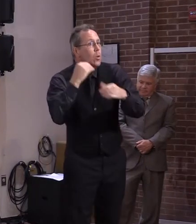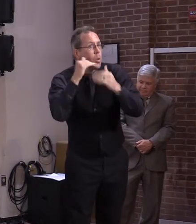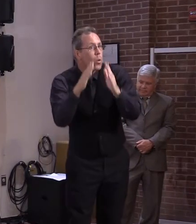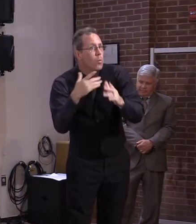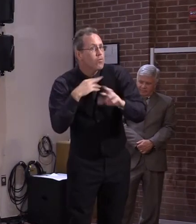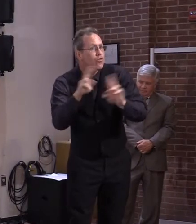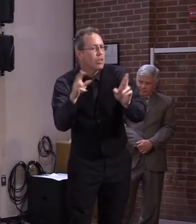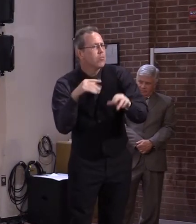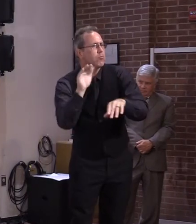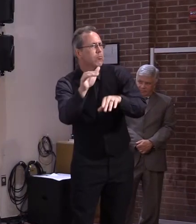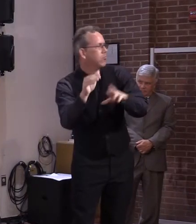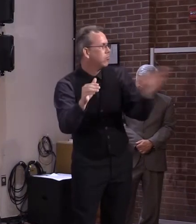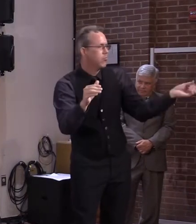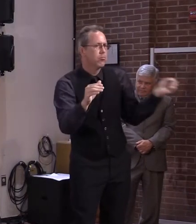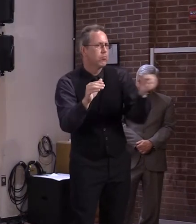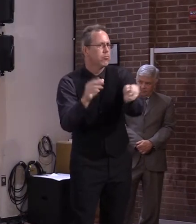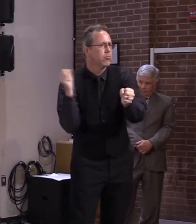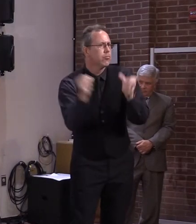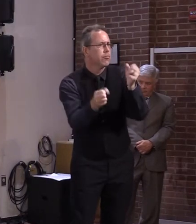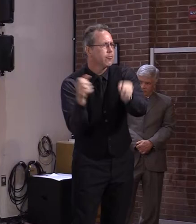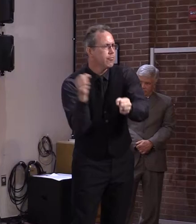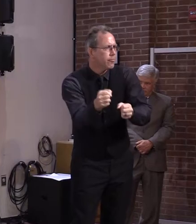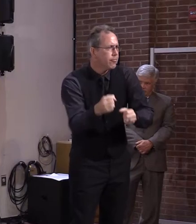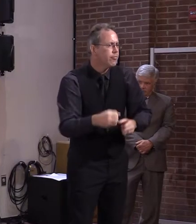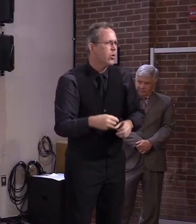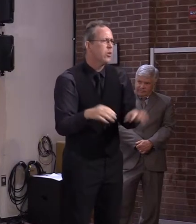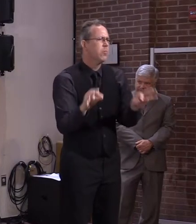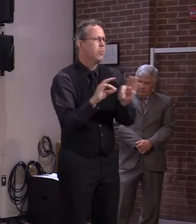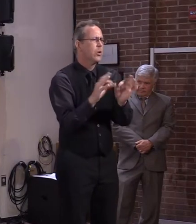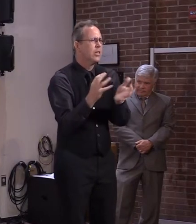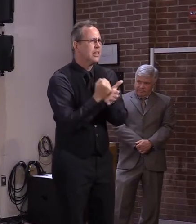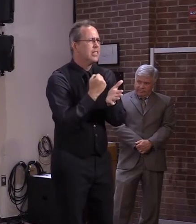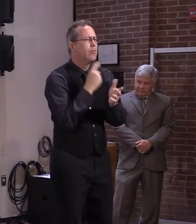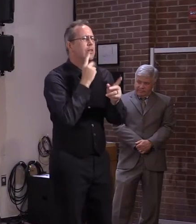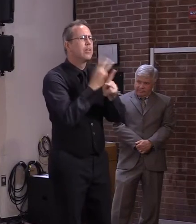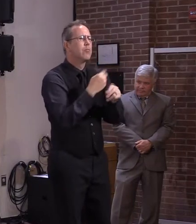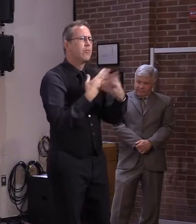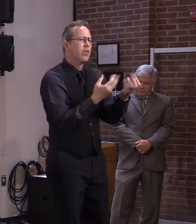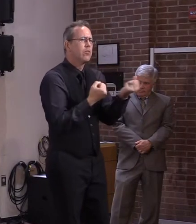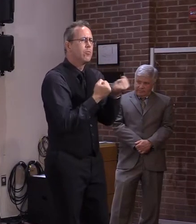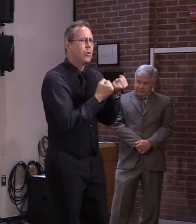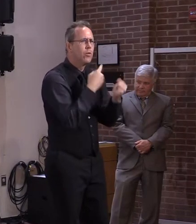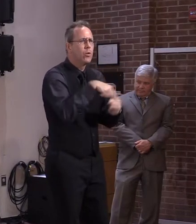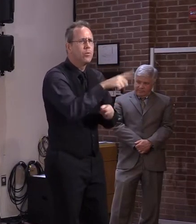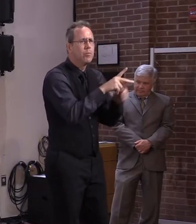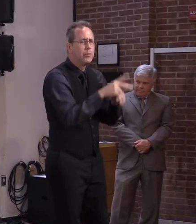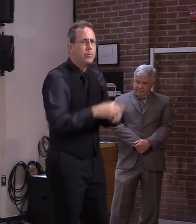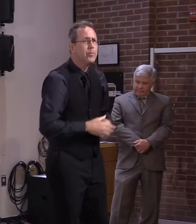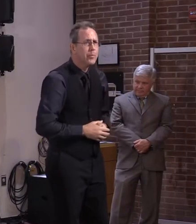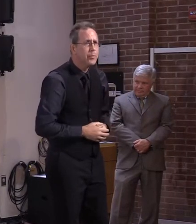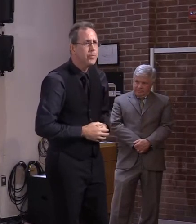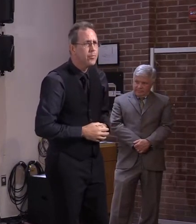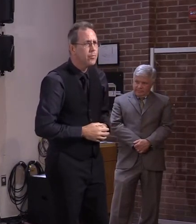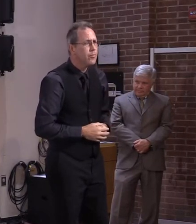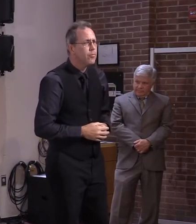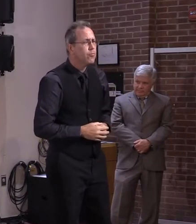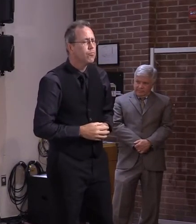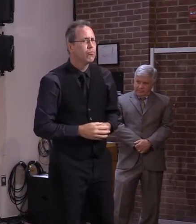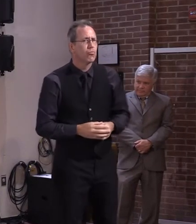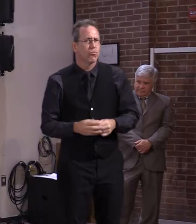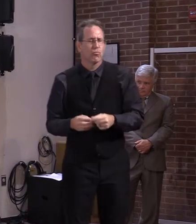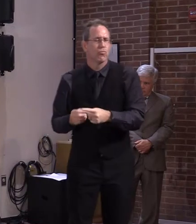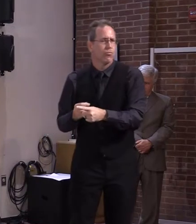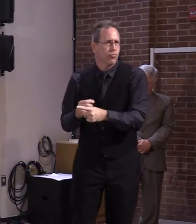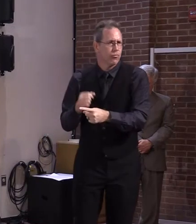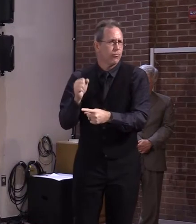which is critical. Again, Pete. Thank you. And then I just Pete, we also, that's one of the